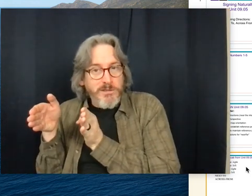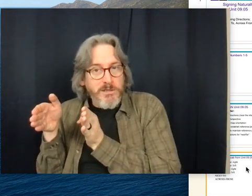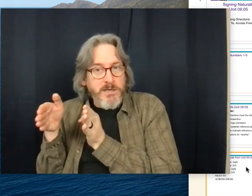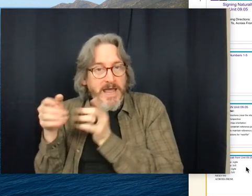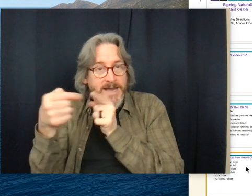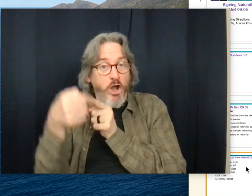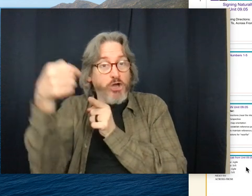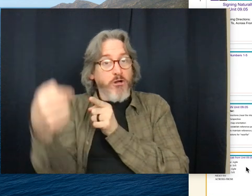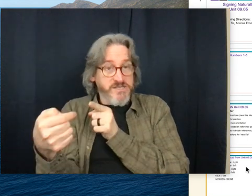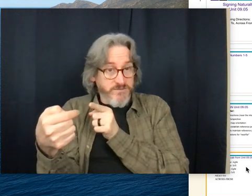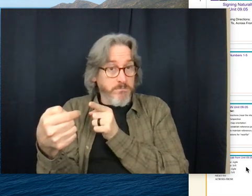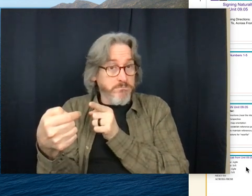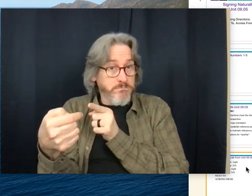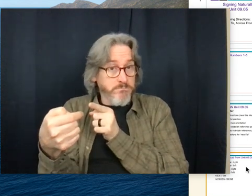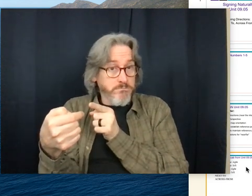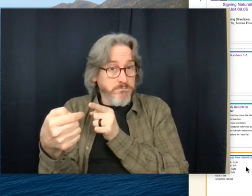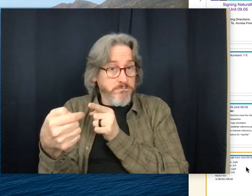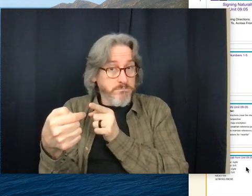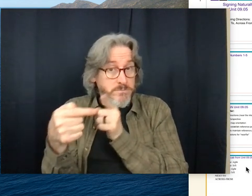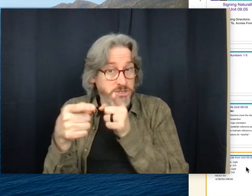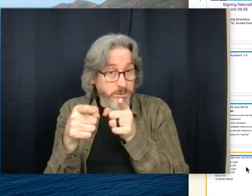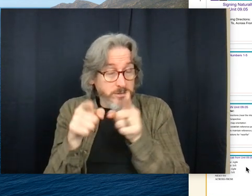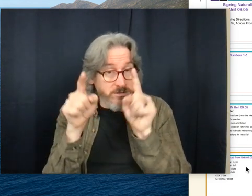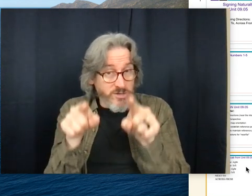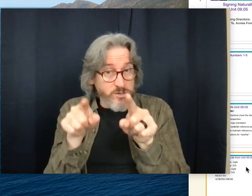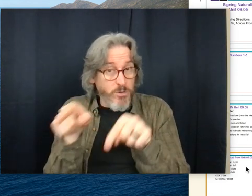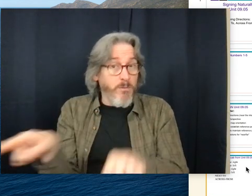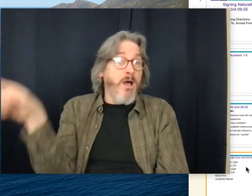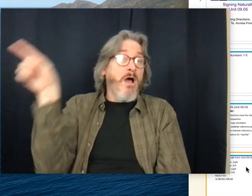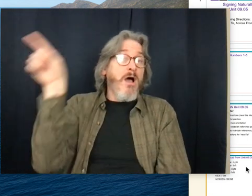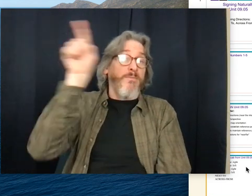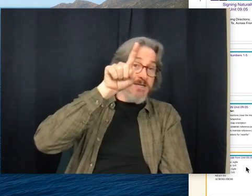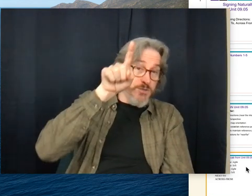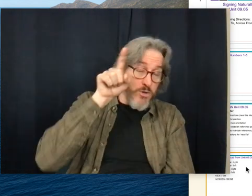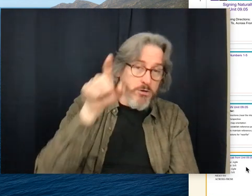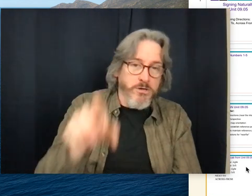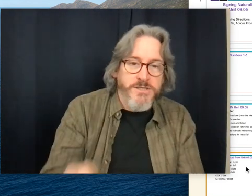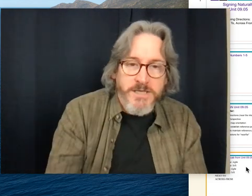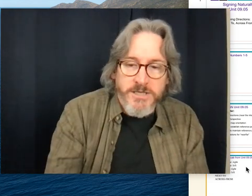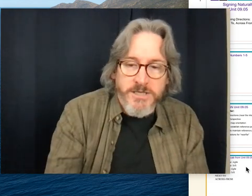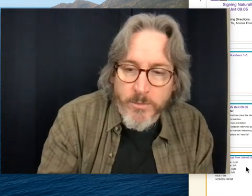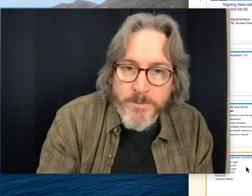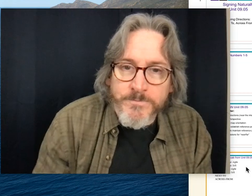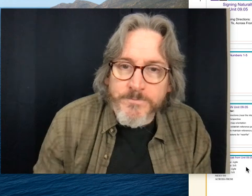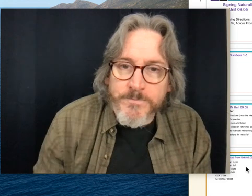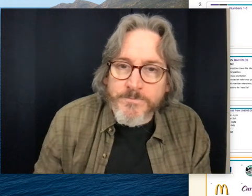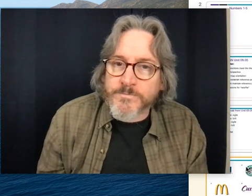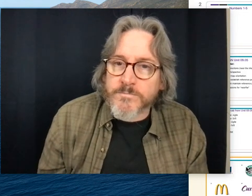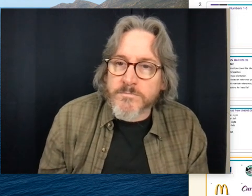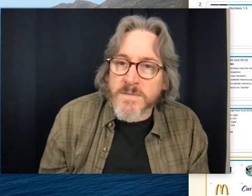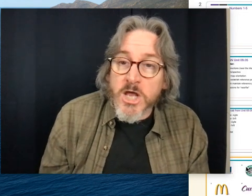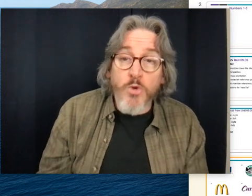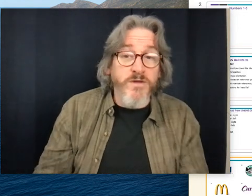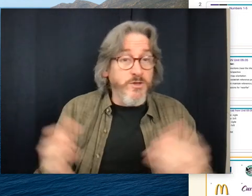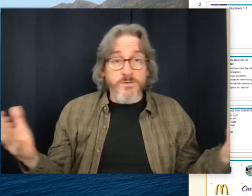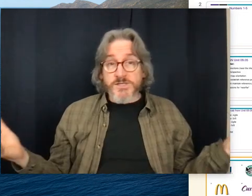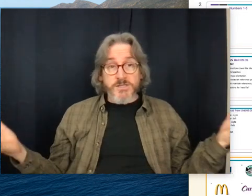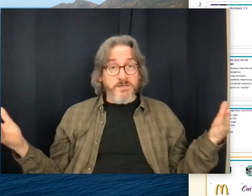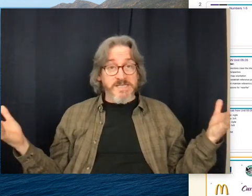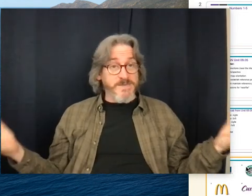to and across from. So those will apply to the corners in just a moment.